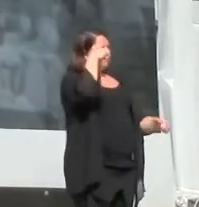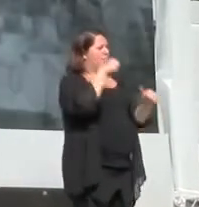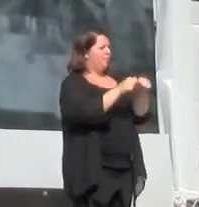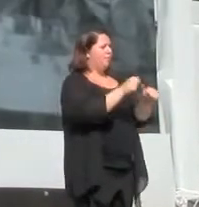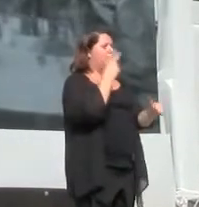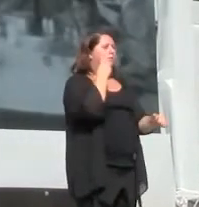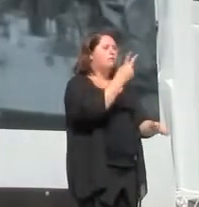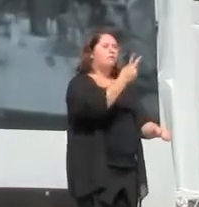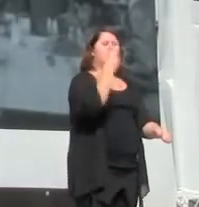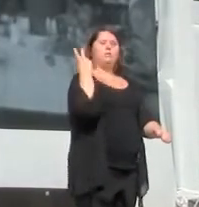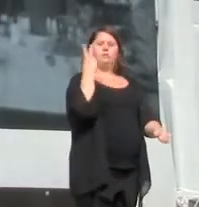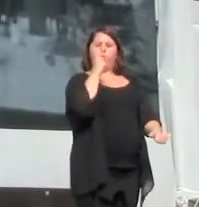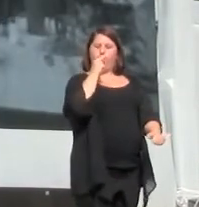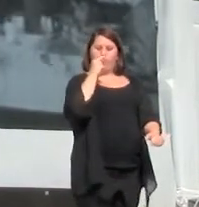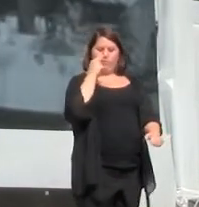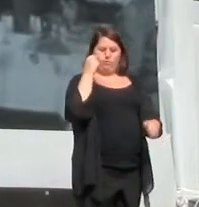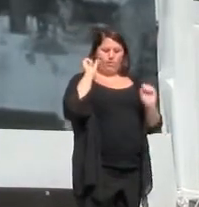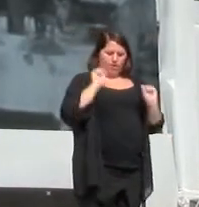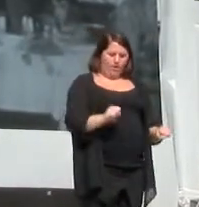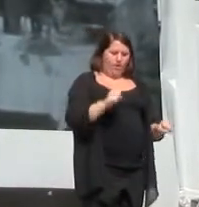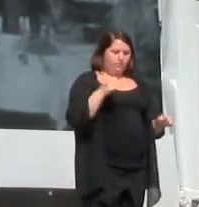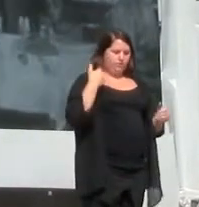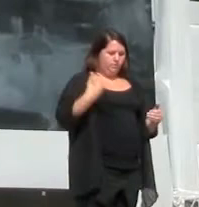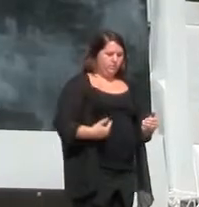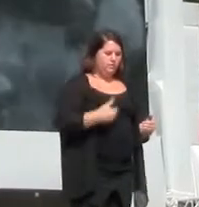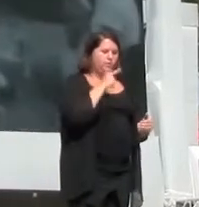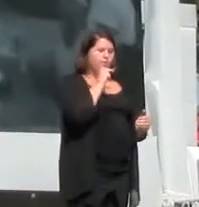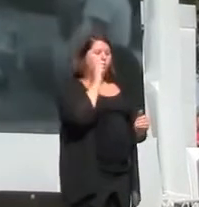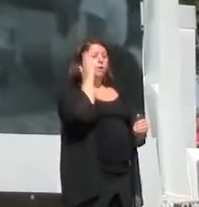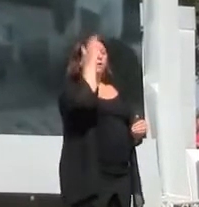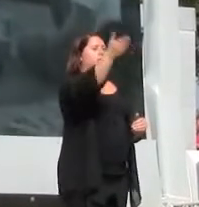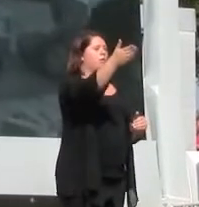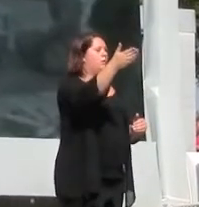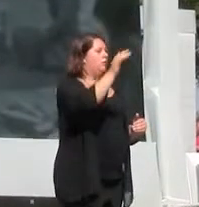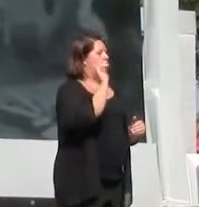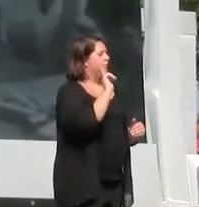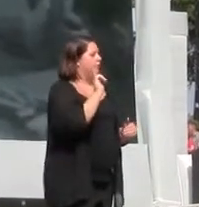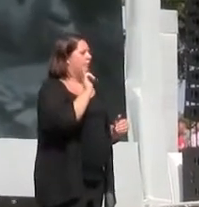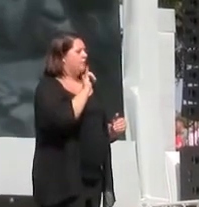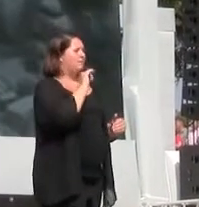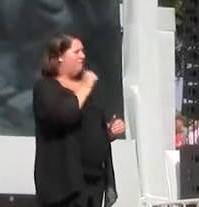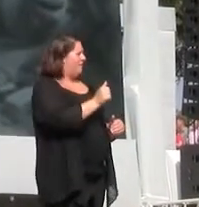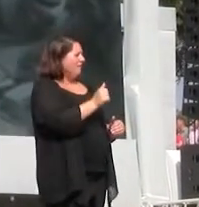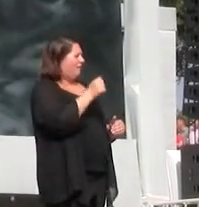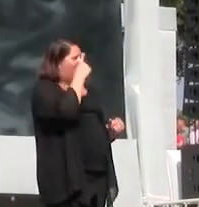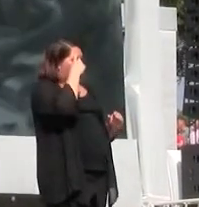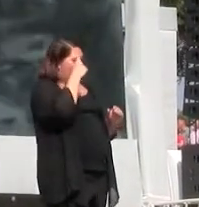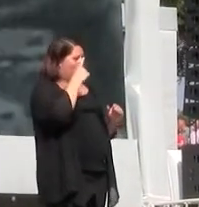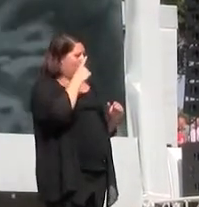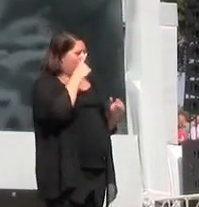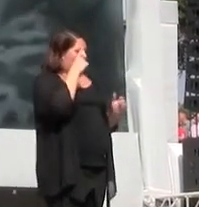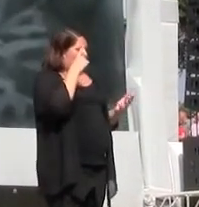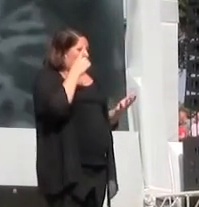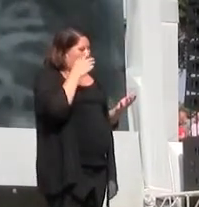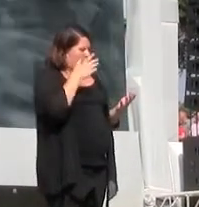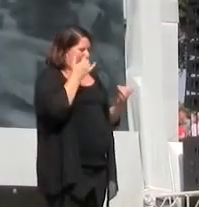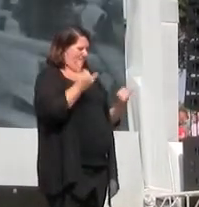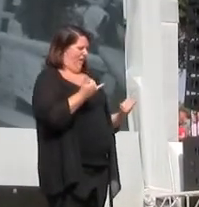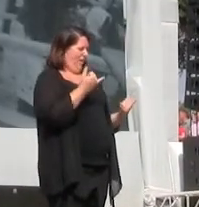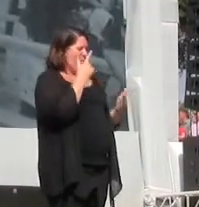we were, who we've been, who we can be, not what we've allowed ourselves to